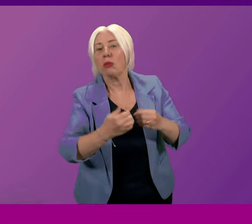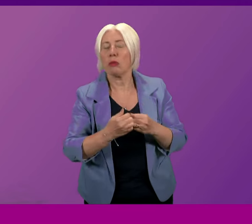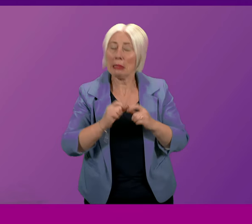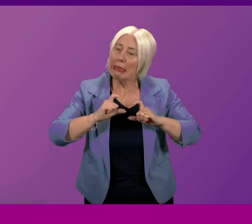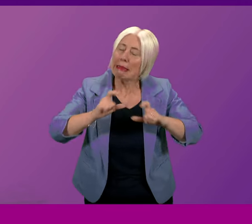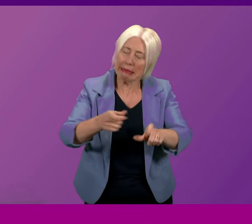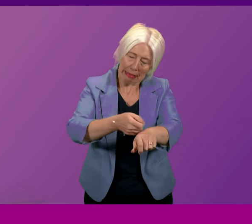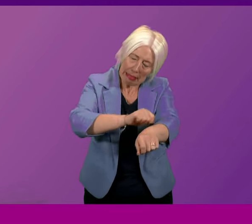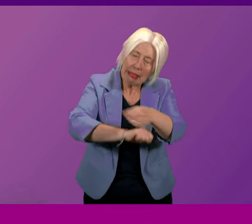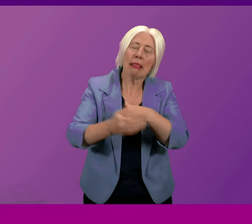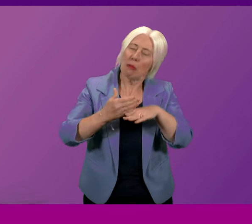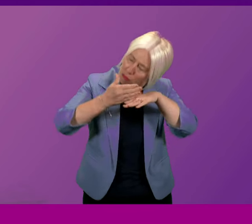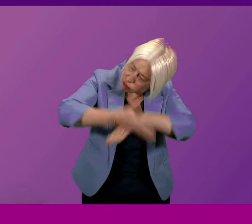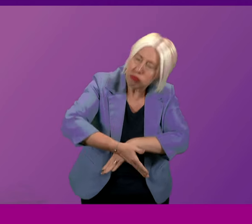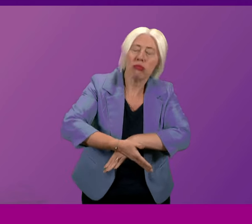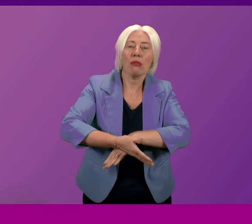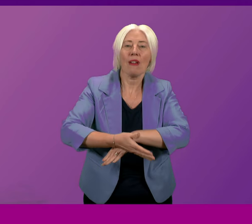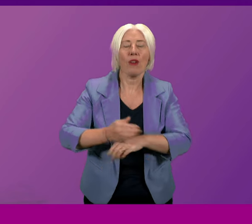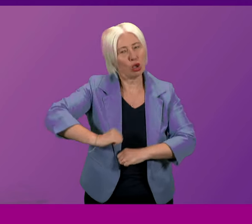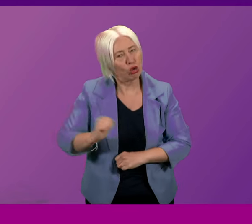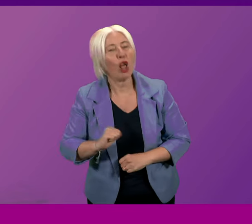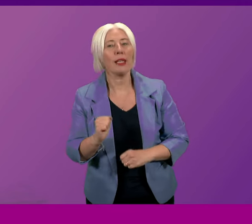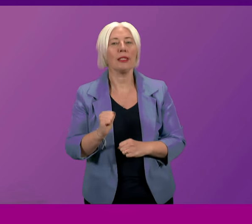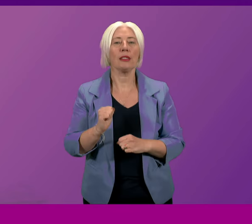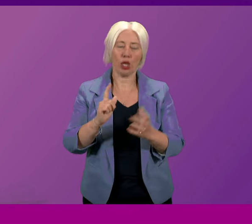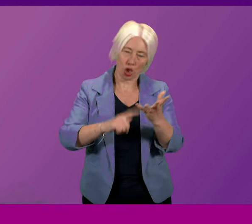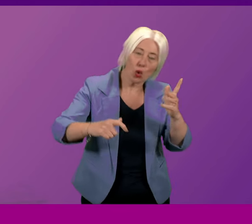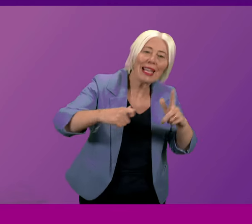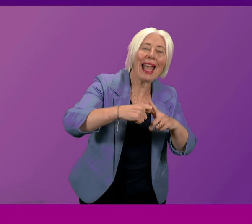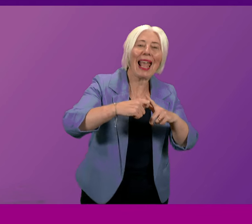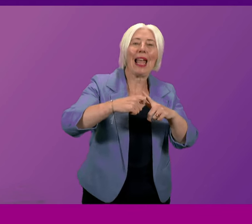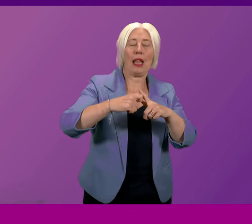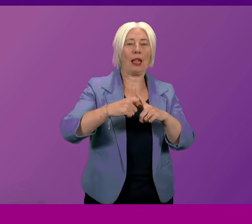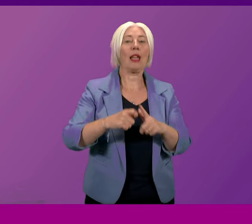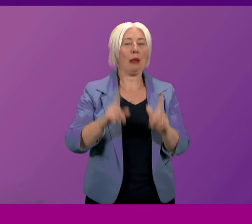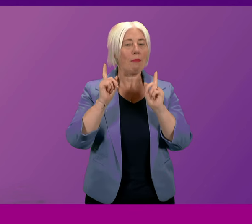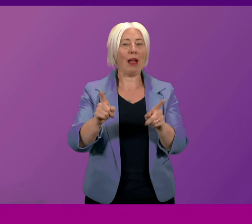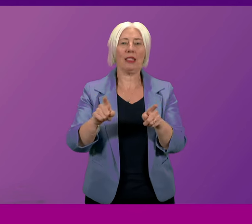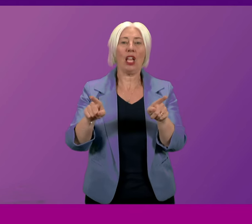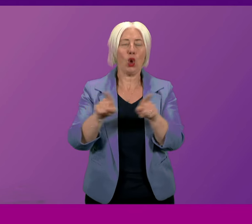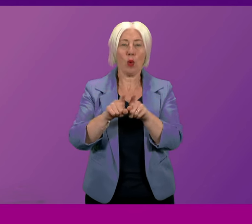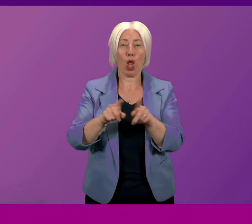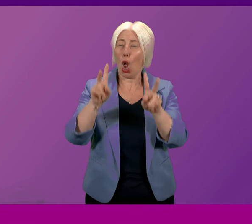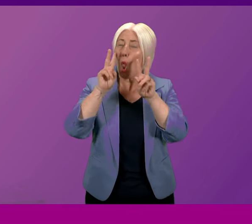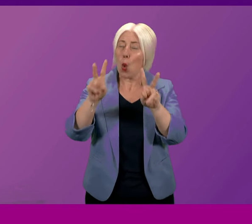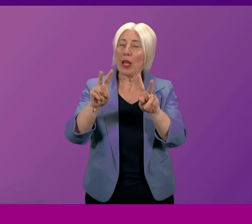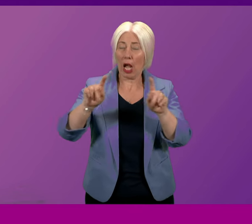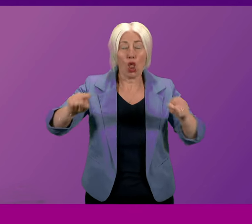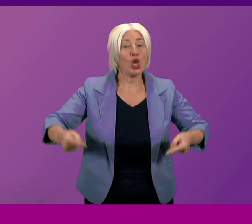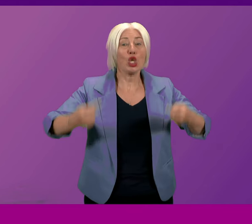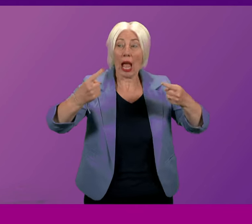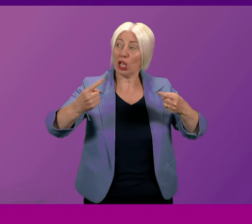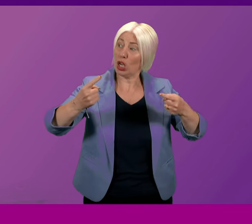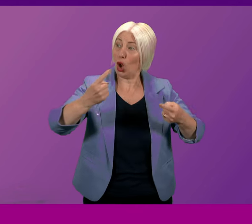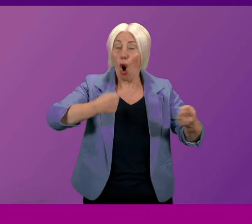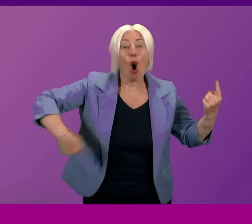be done for Scotland, for the United Kingdom, and equally in addressing the challenges we all